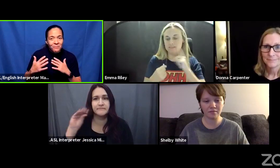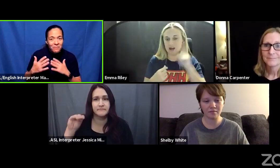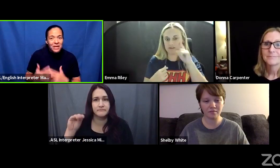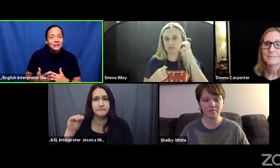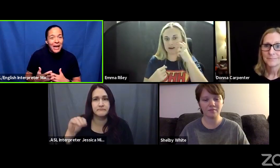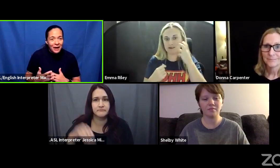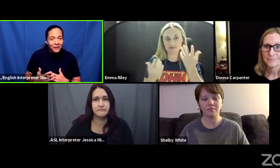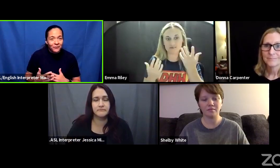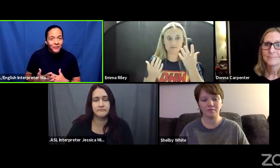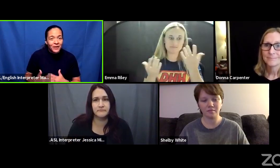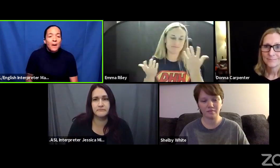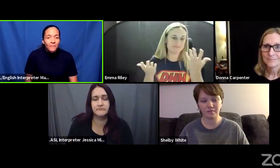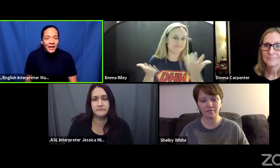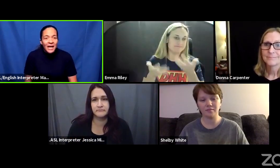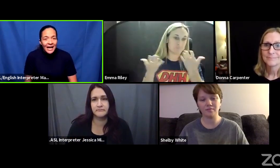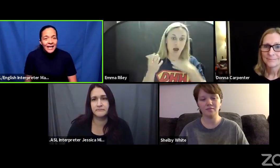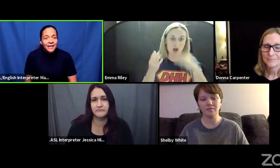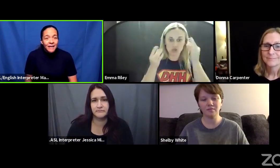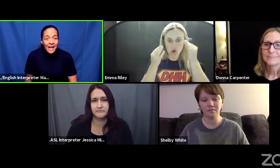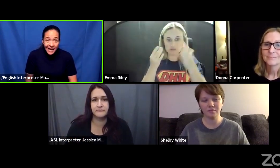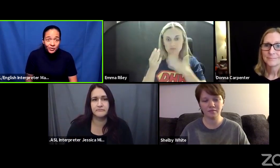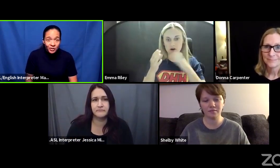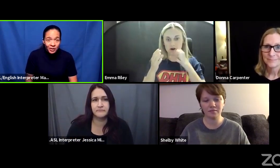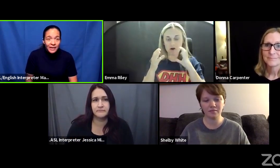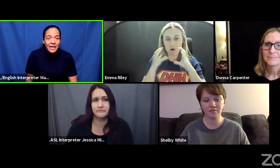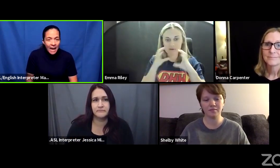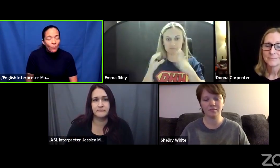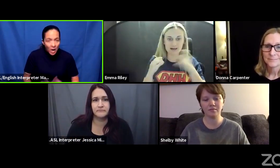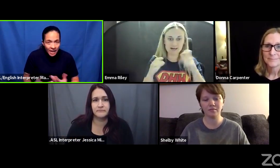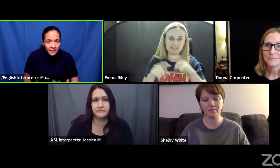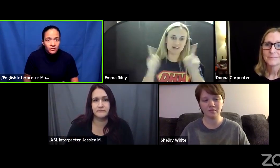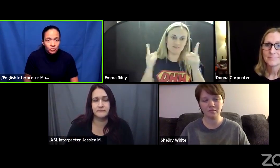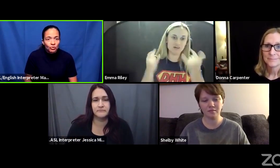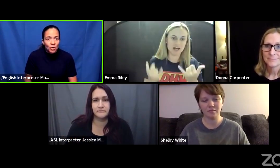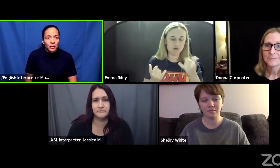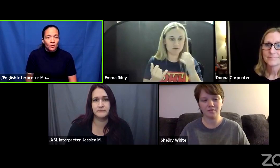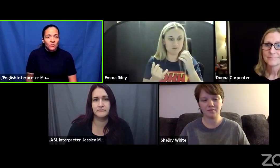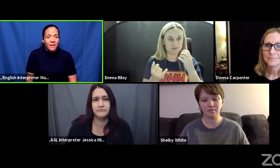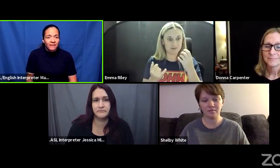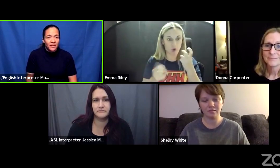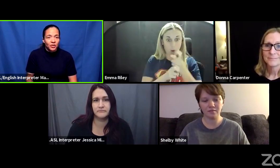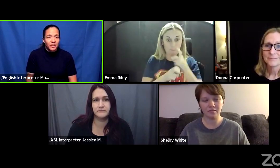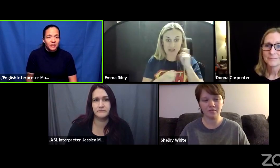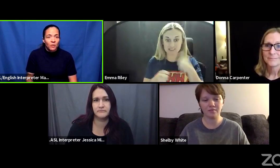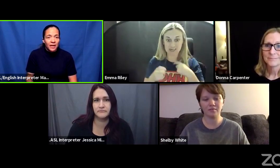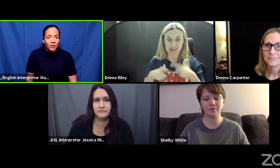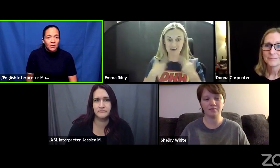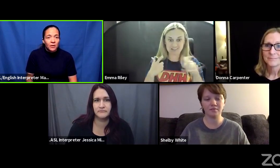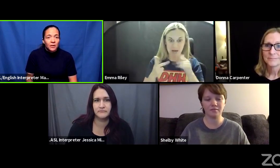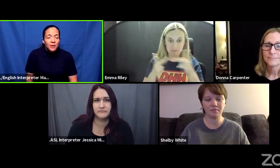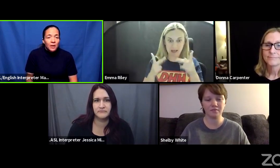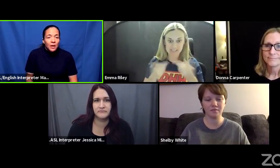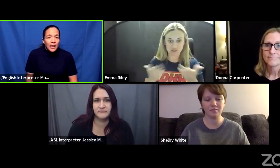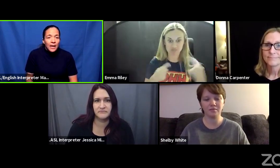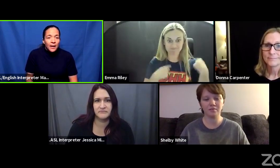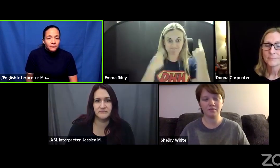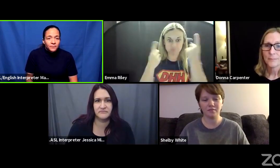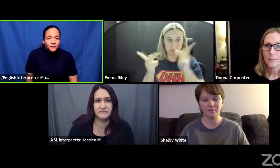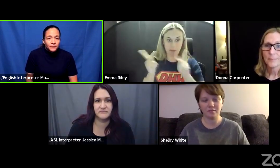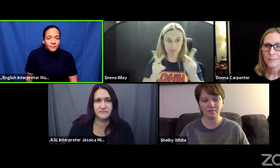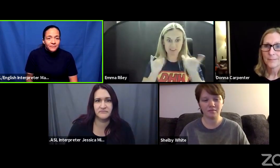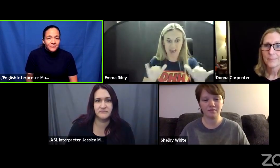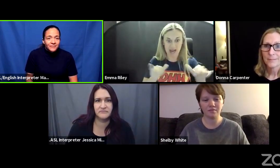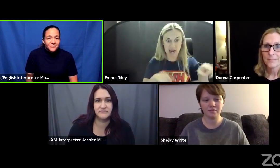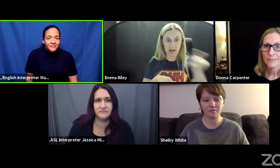only being deaf, but I actually was struggling with my vision as well.